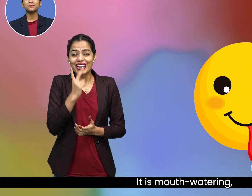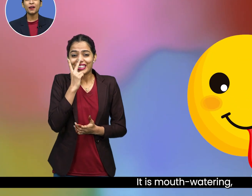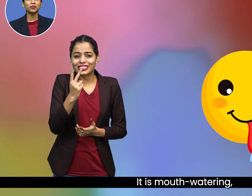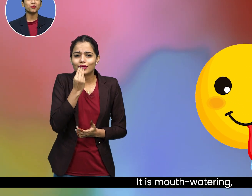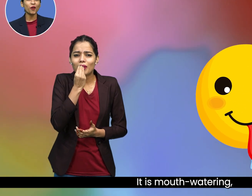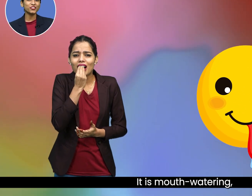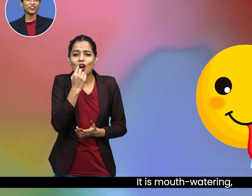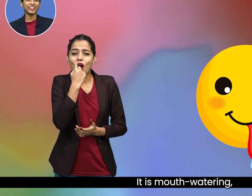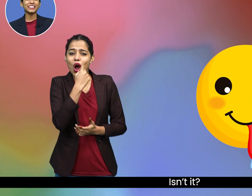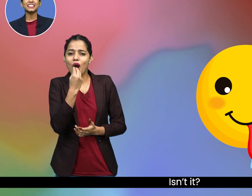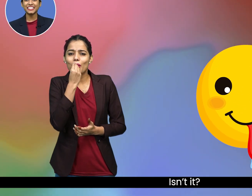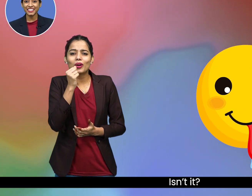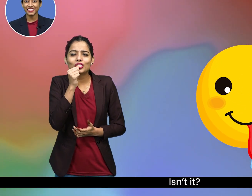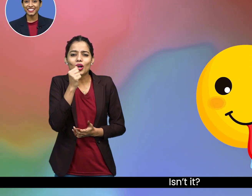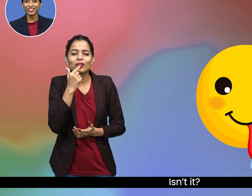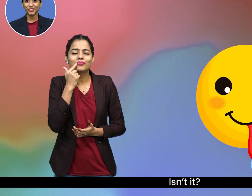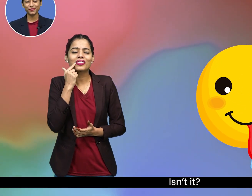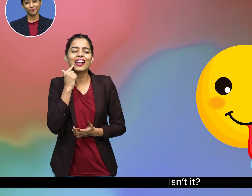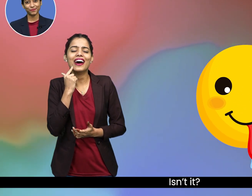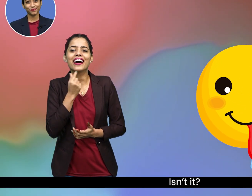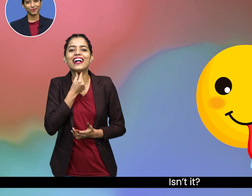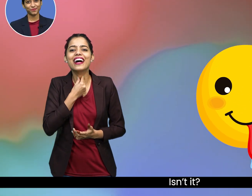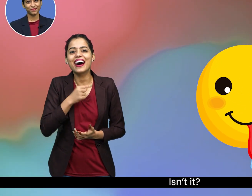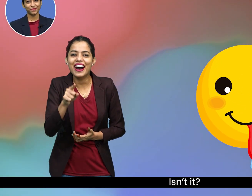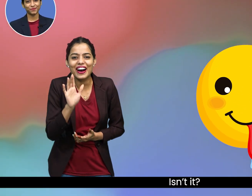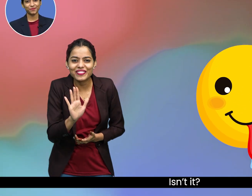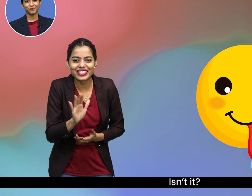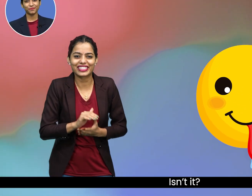It is mouth-watering, isn't it?